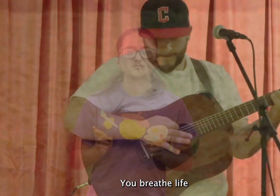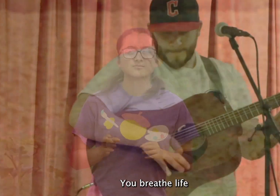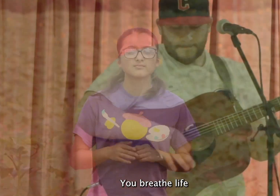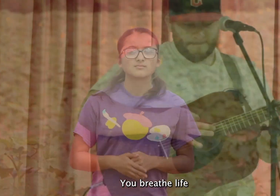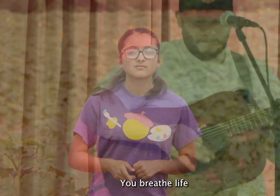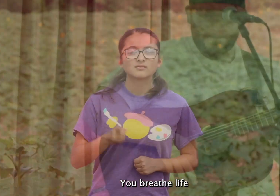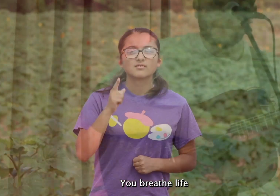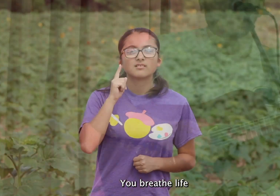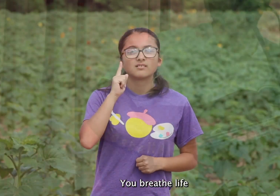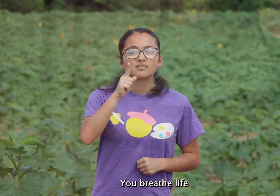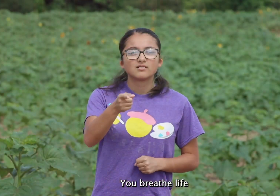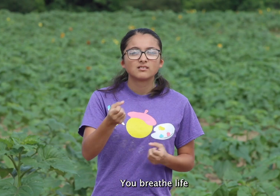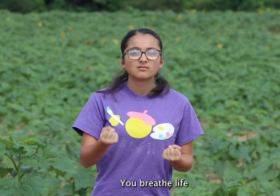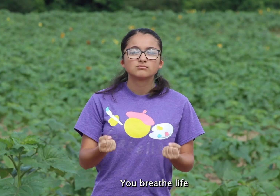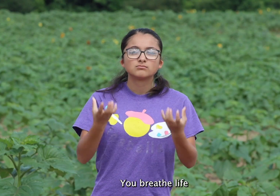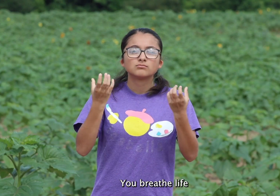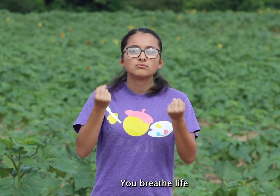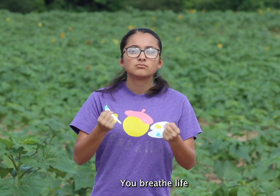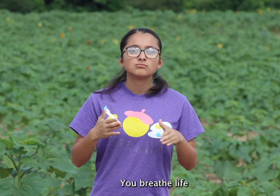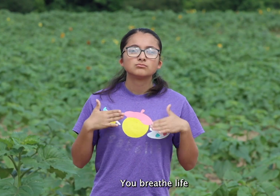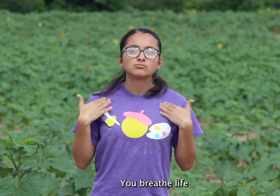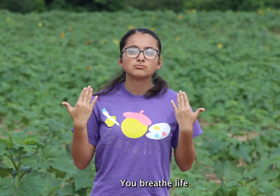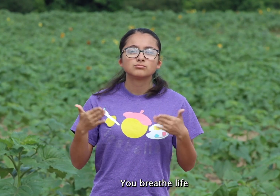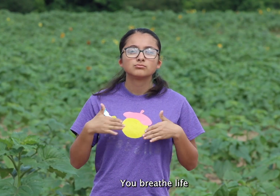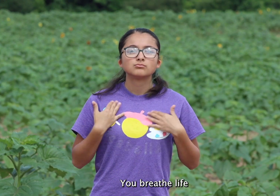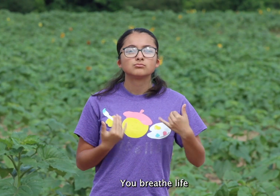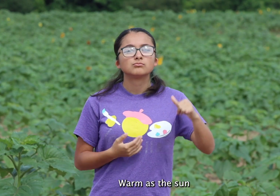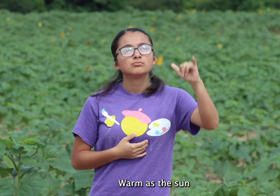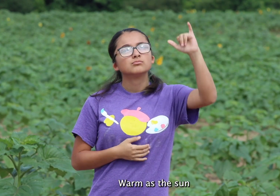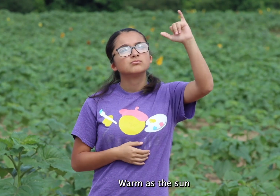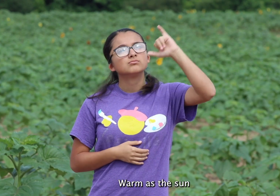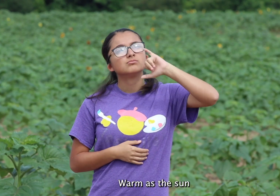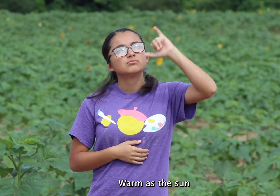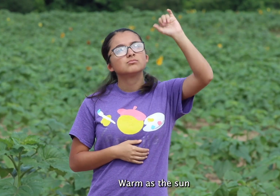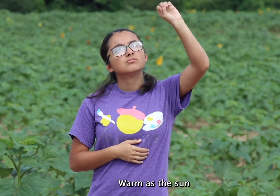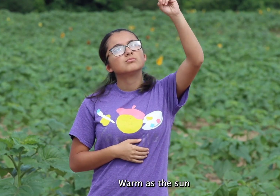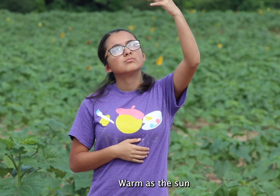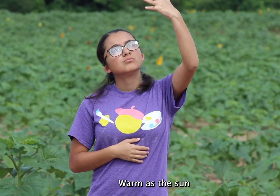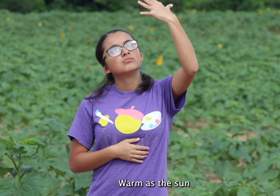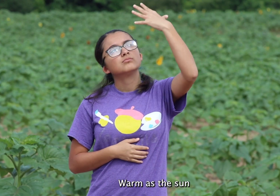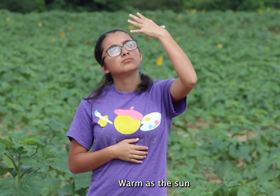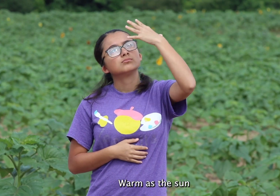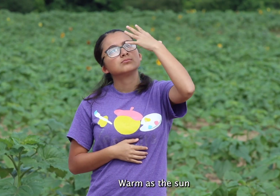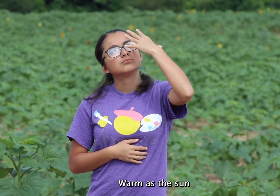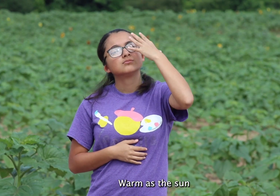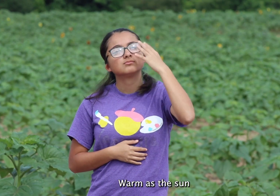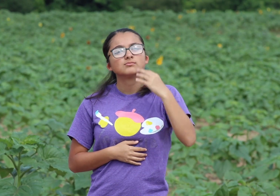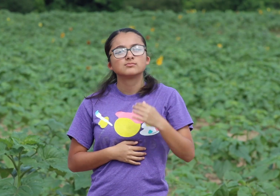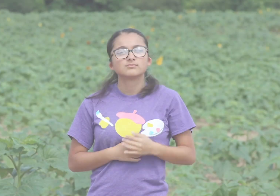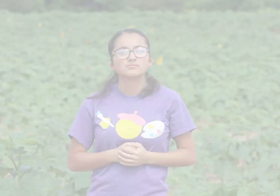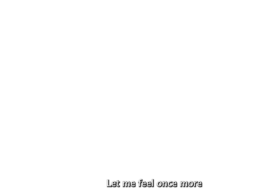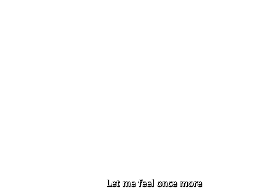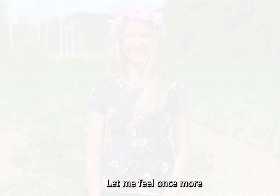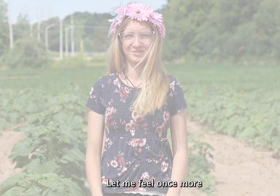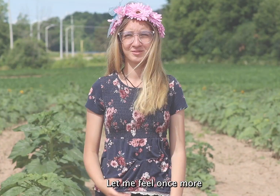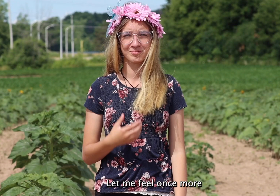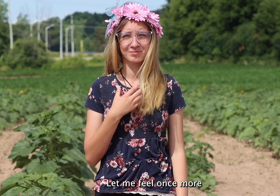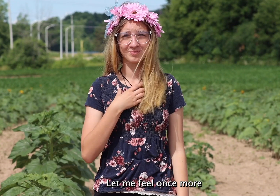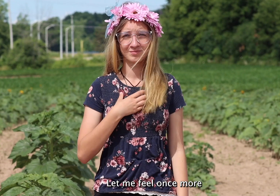'Cause you breathe life, warm as the sun. Oh, let me feel